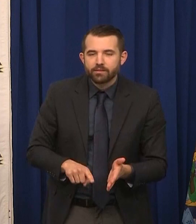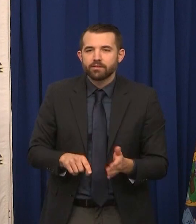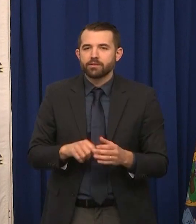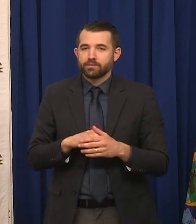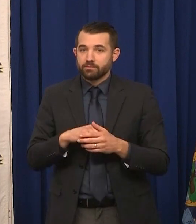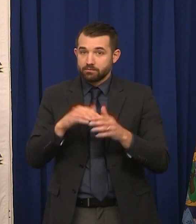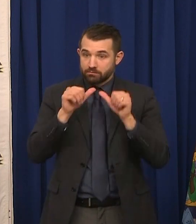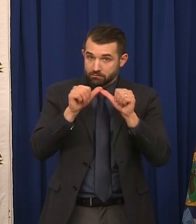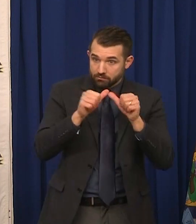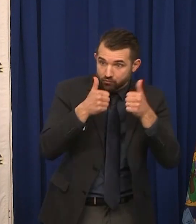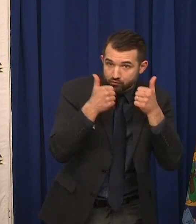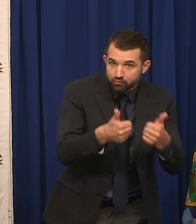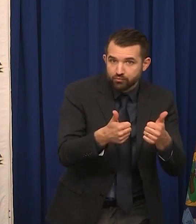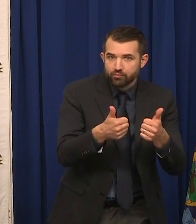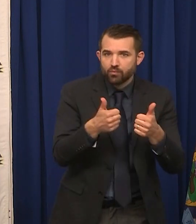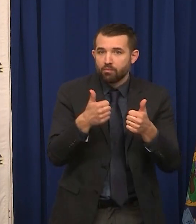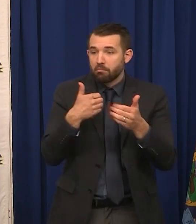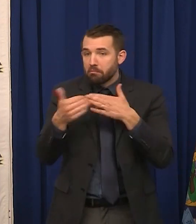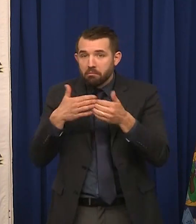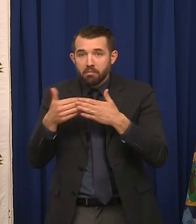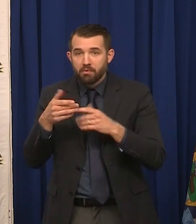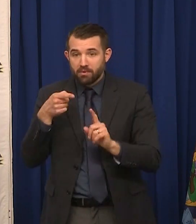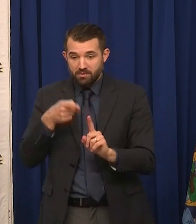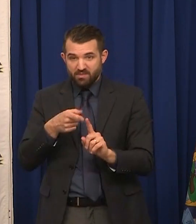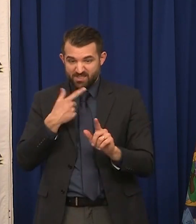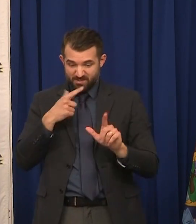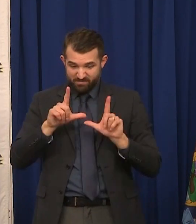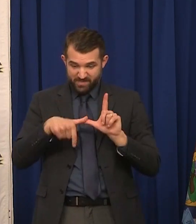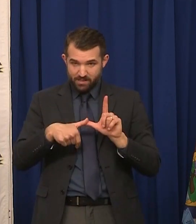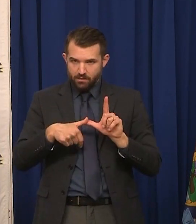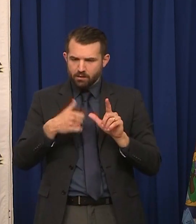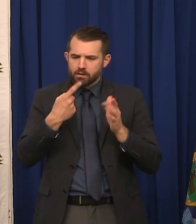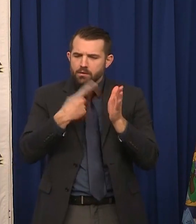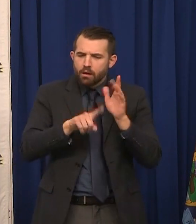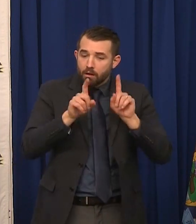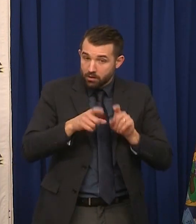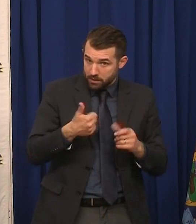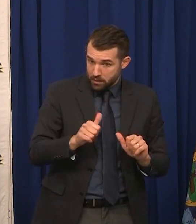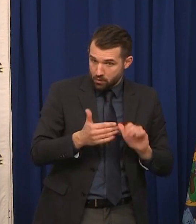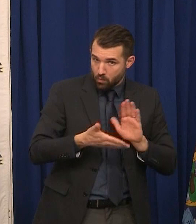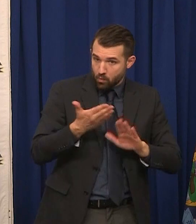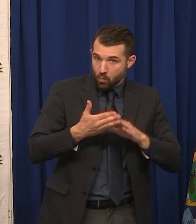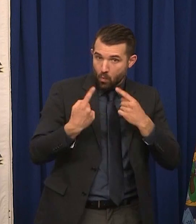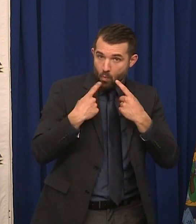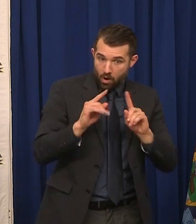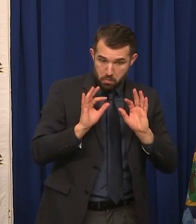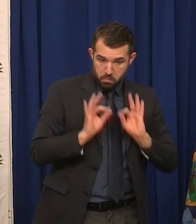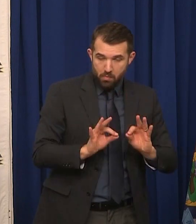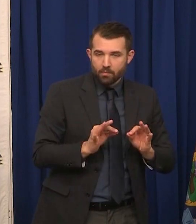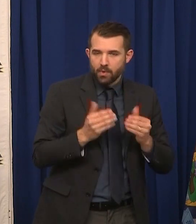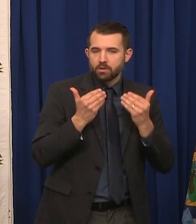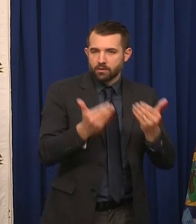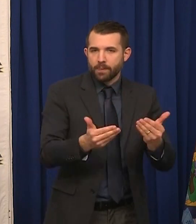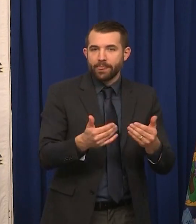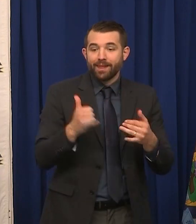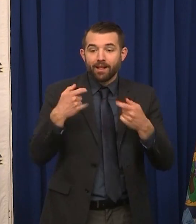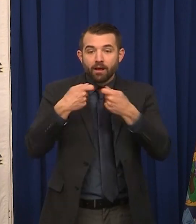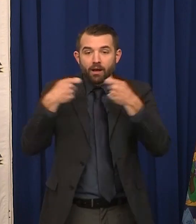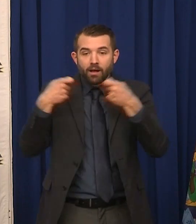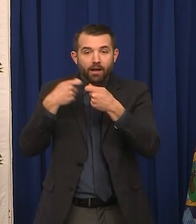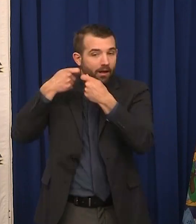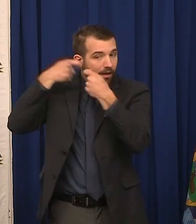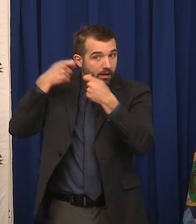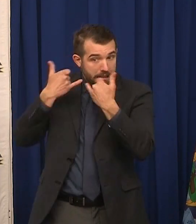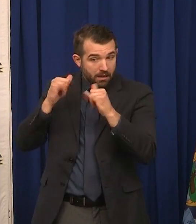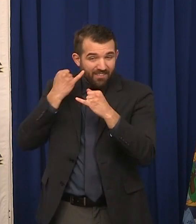on the box, may be expired, but that still might be good. So checking the elastic bands. If the elastic bands are strong and